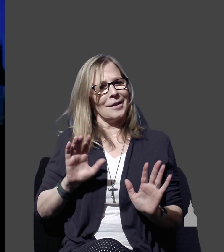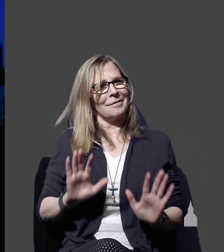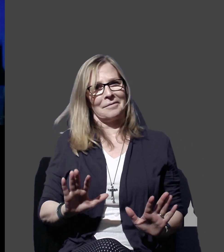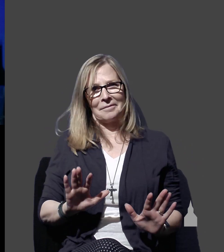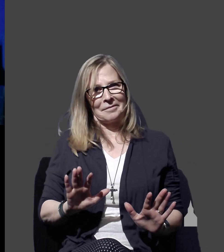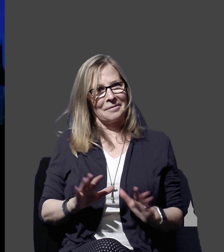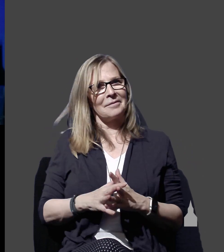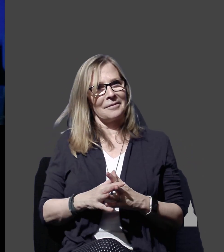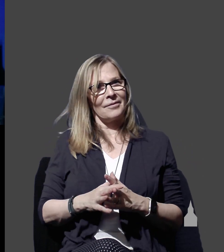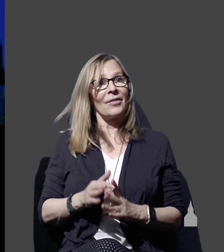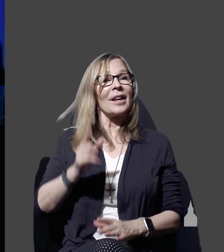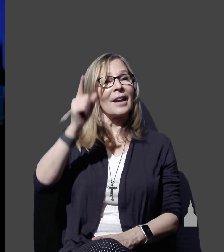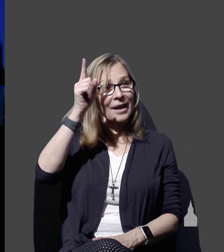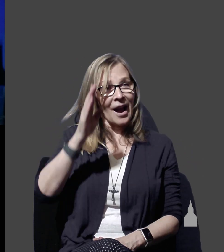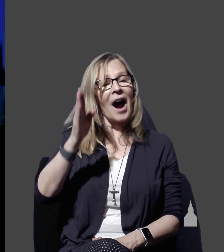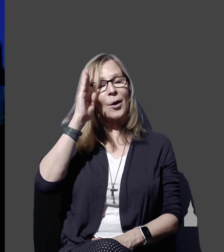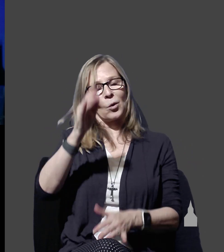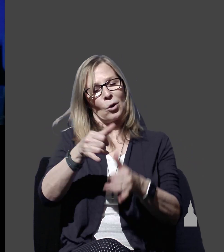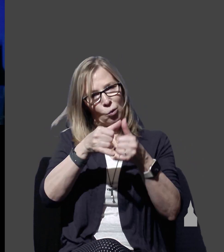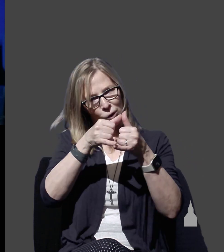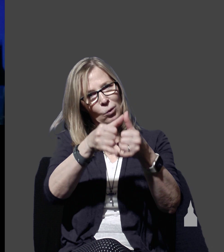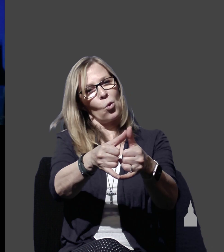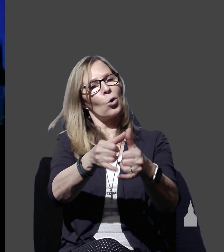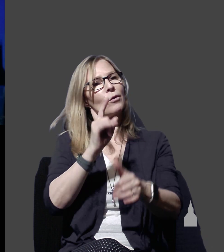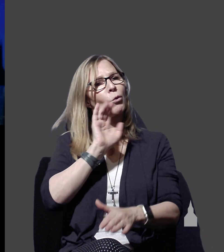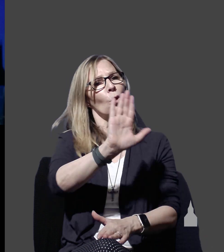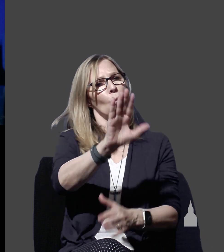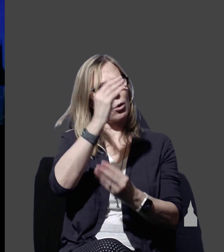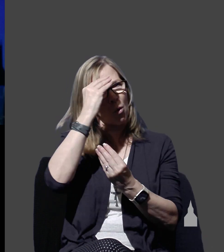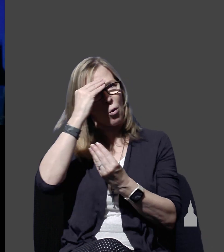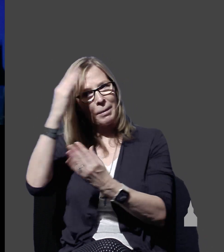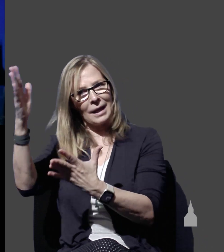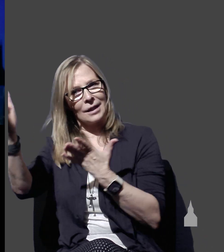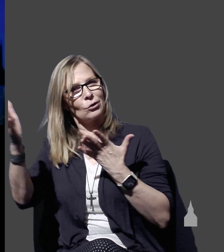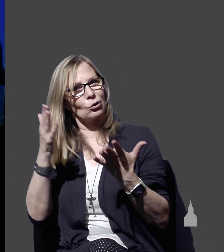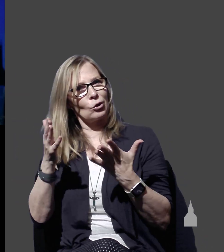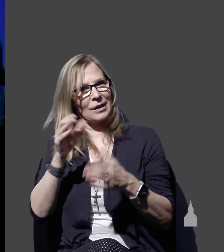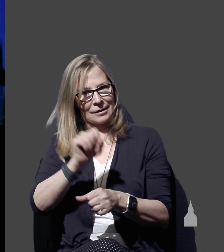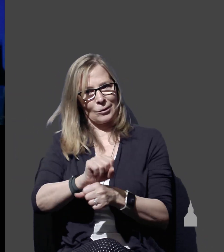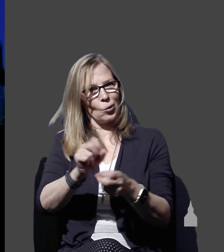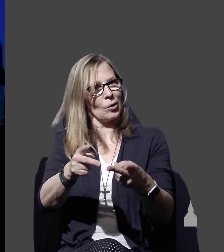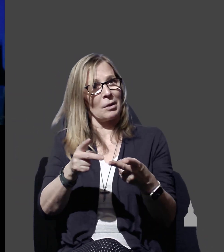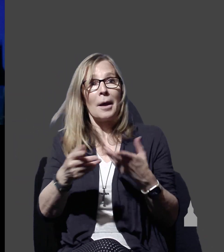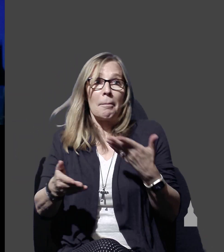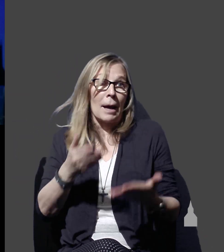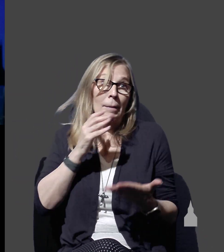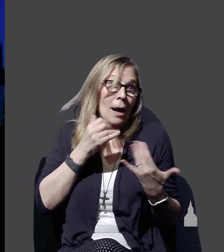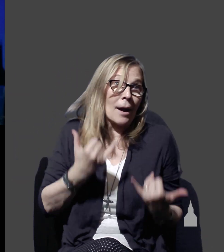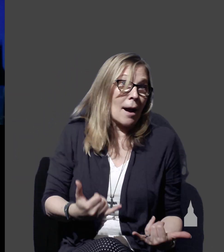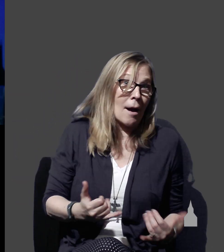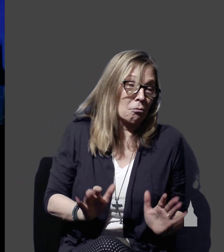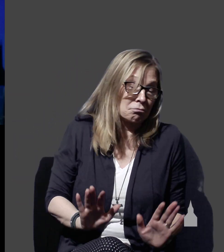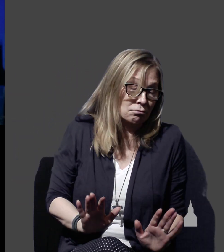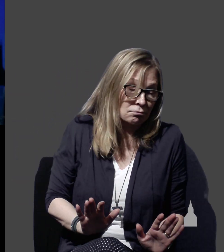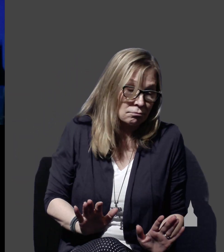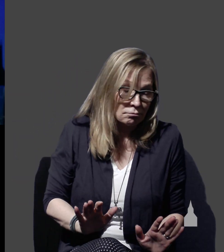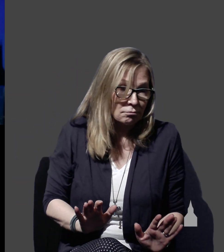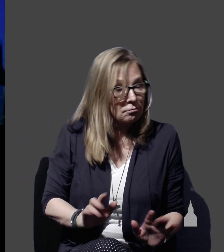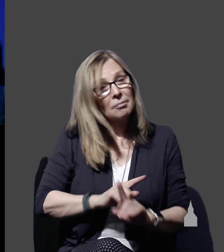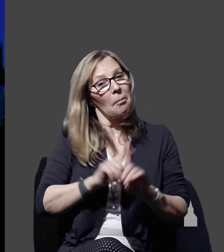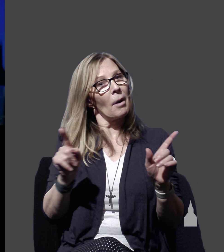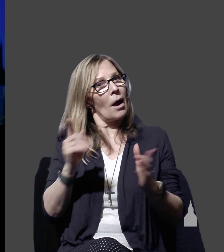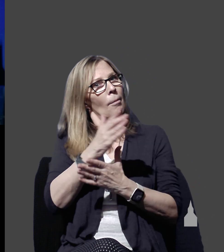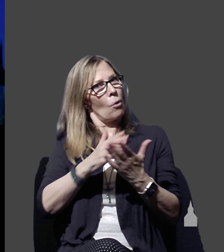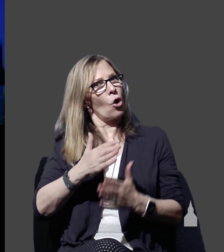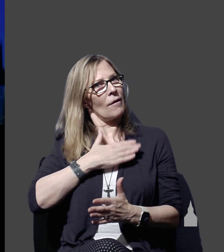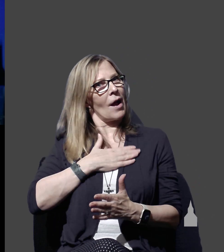God's going to reward you for your obedient service in the workplace. may not come now, but it's a